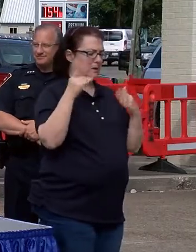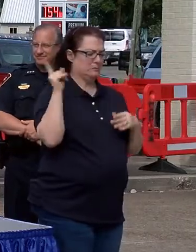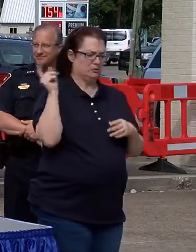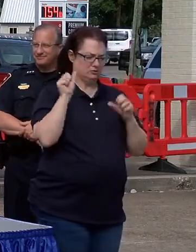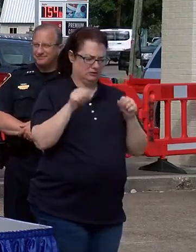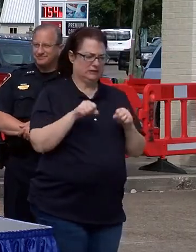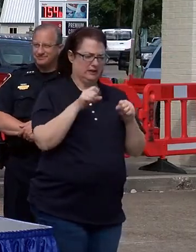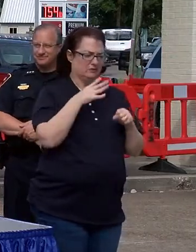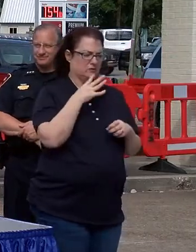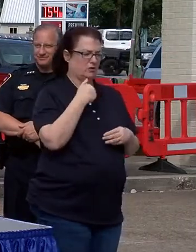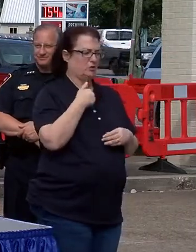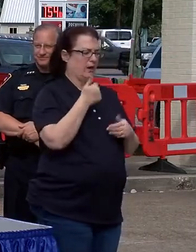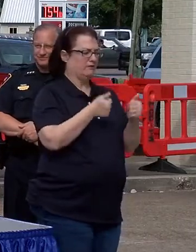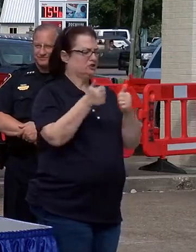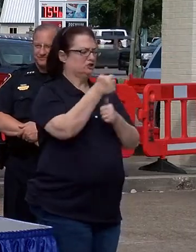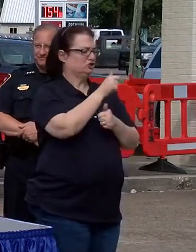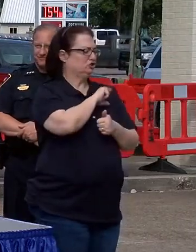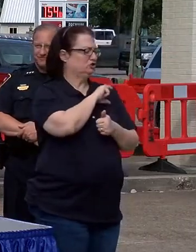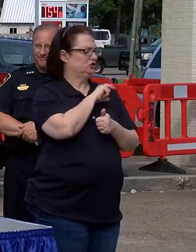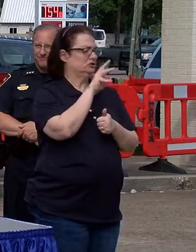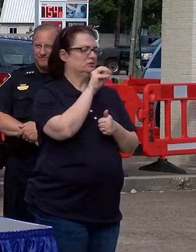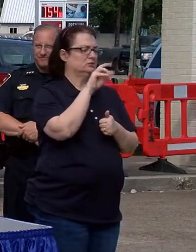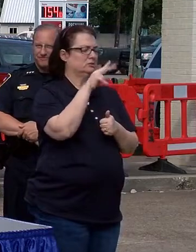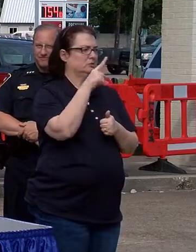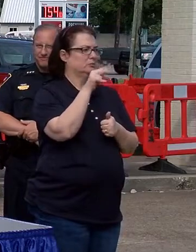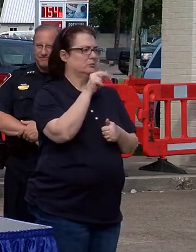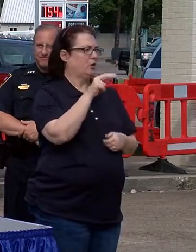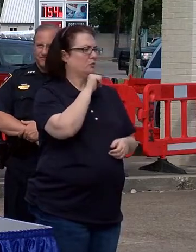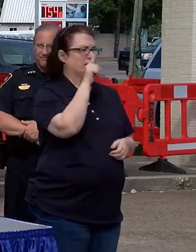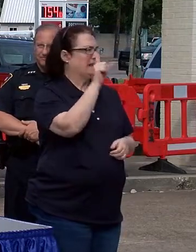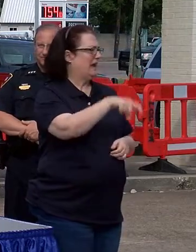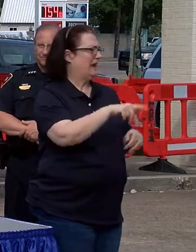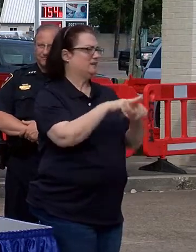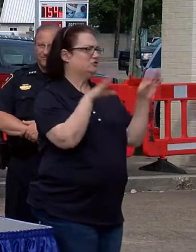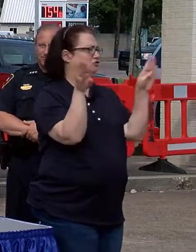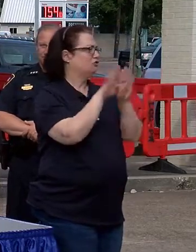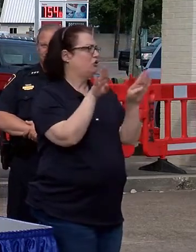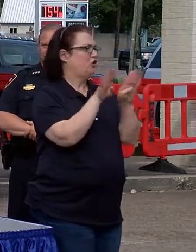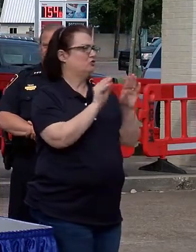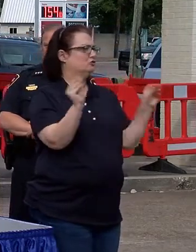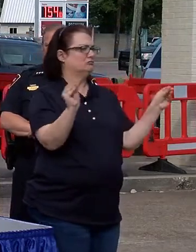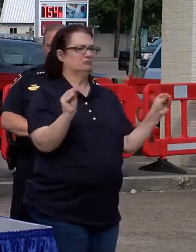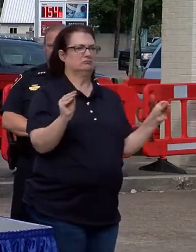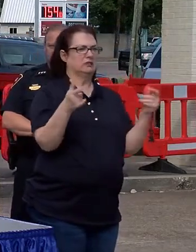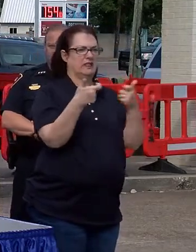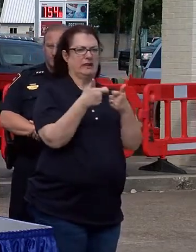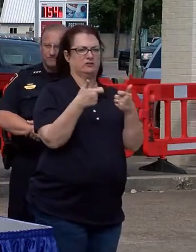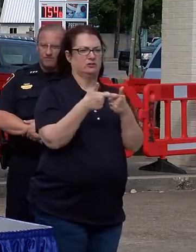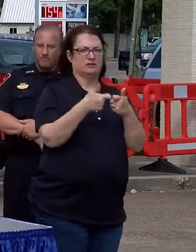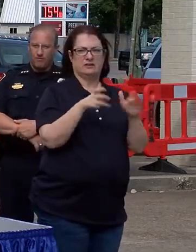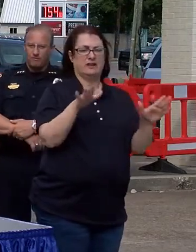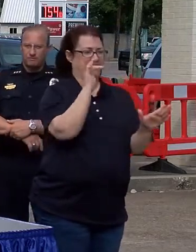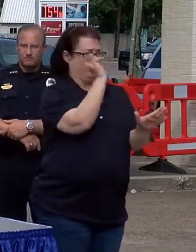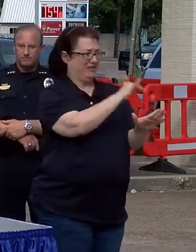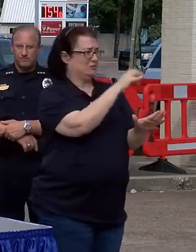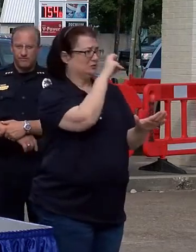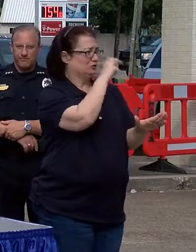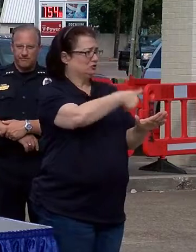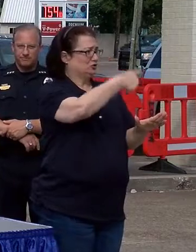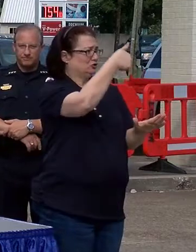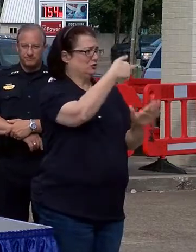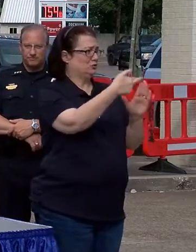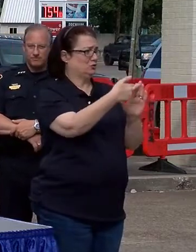Chief Morgan as well. We have not had to do that once, and that was under stricter restrictions than what we're implementing today.